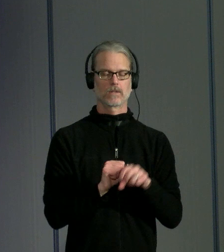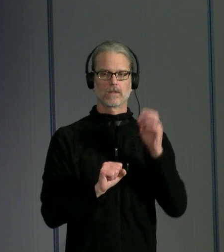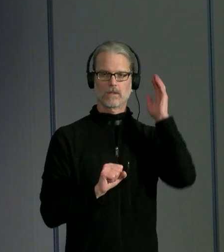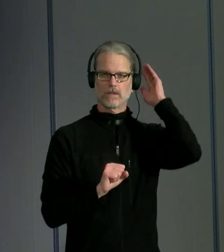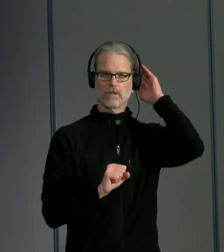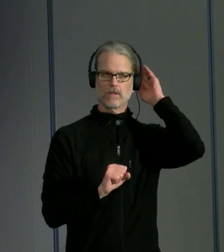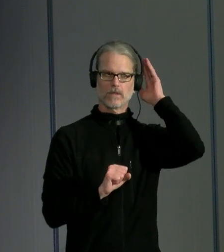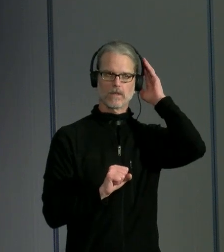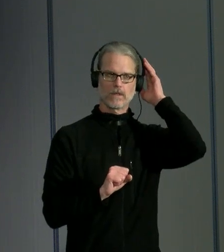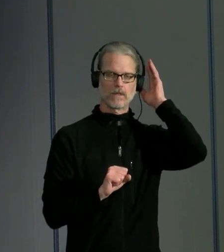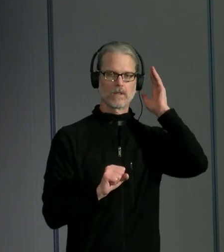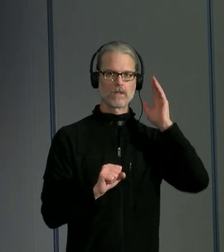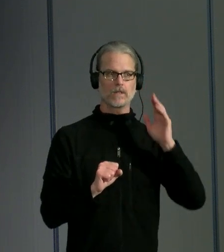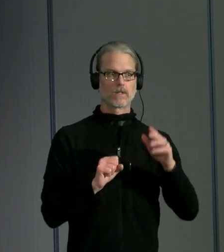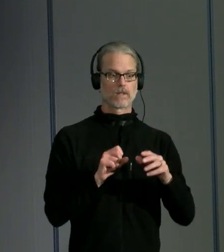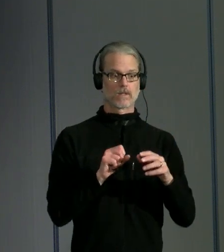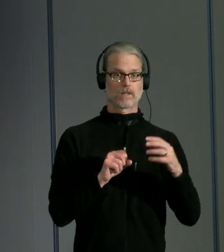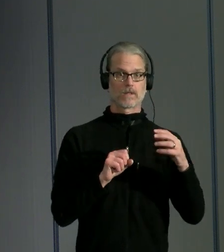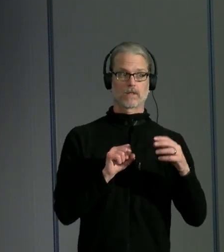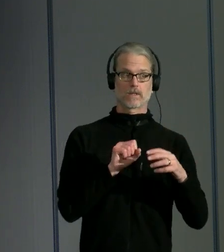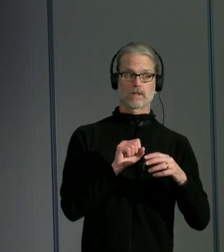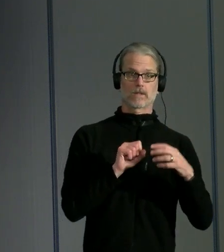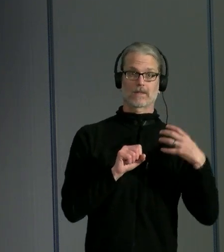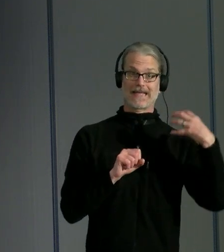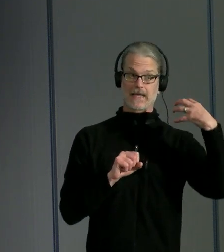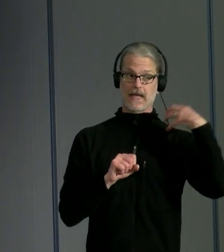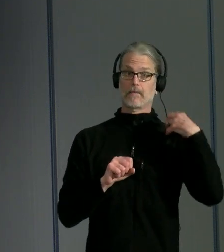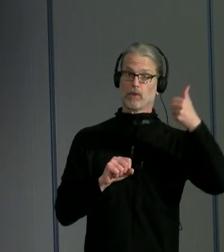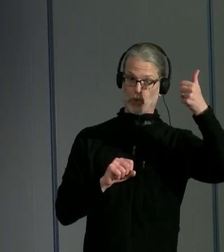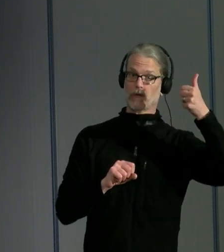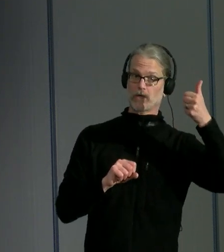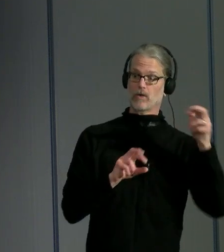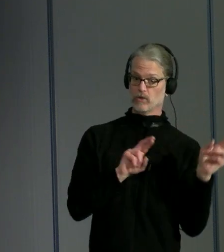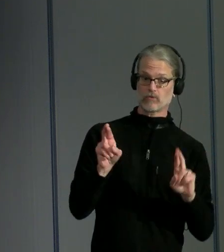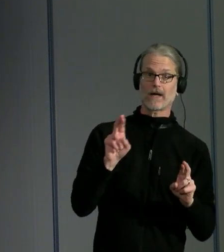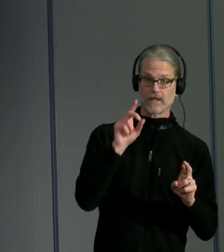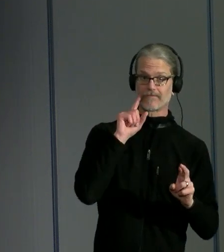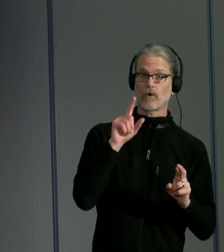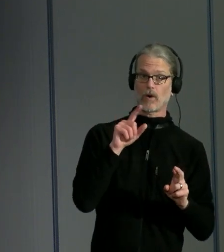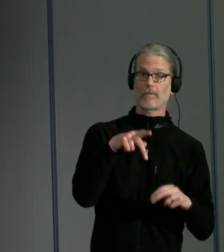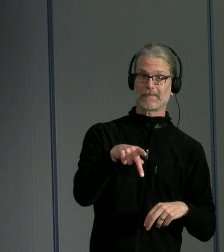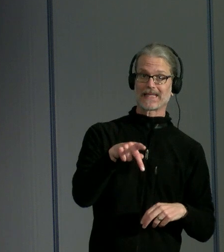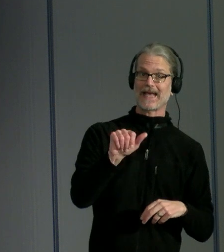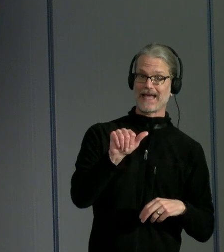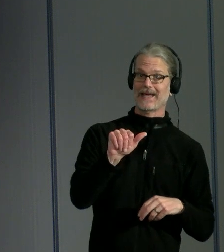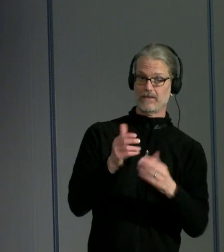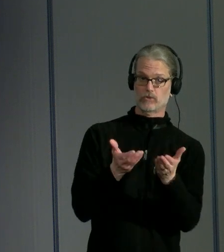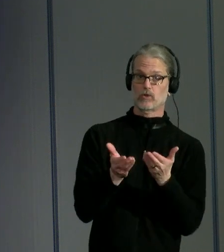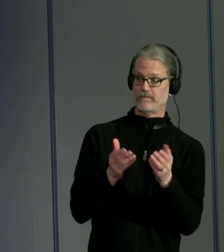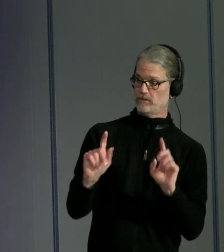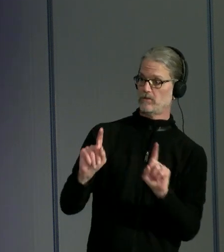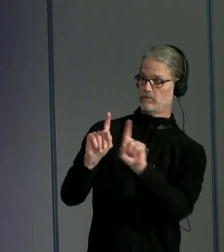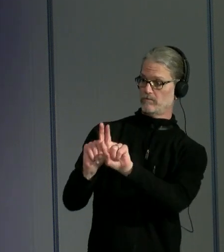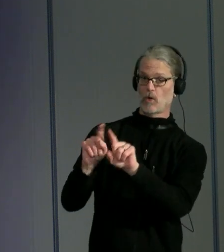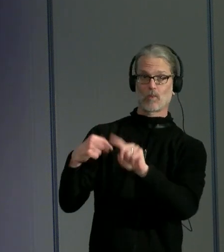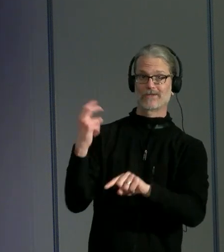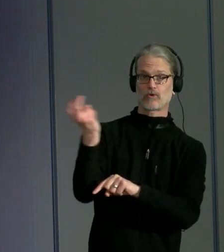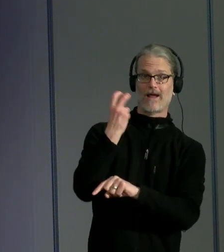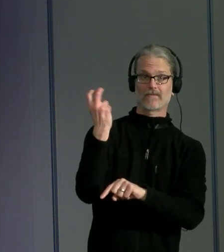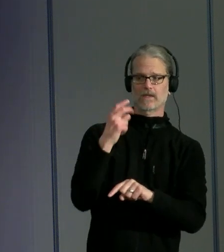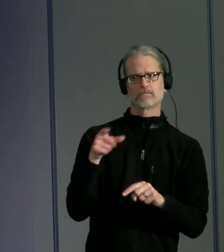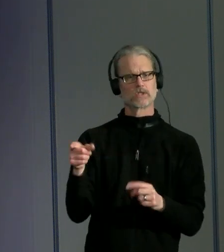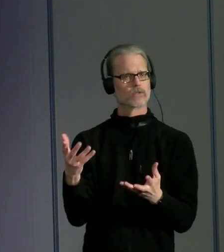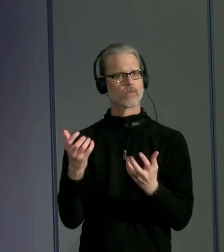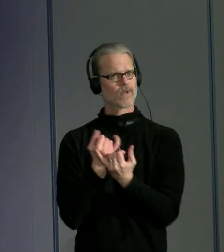The employer was prepared to provide her with personal assistance services during travel, but she wanted to be more